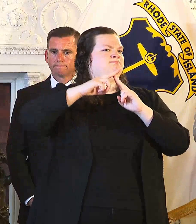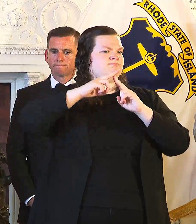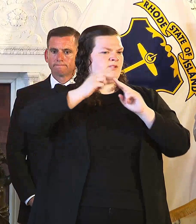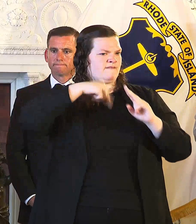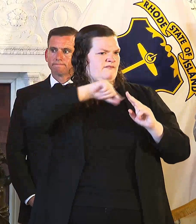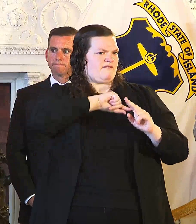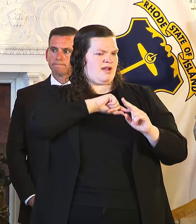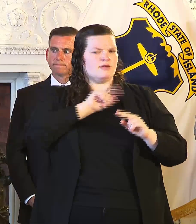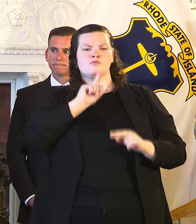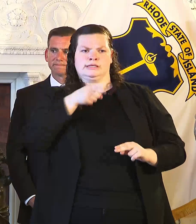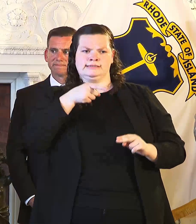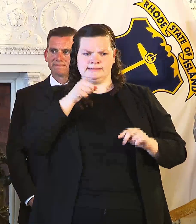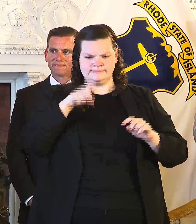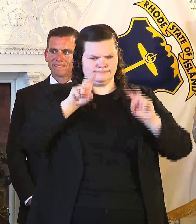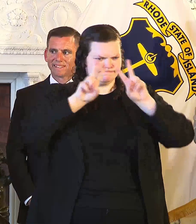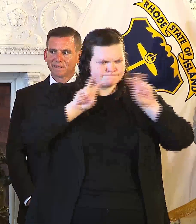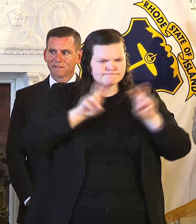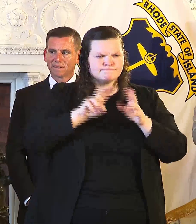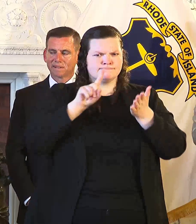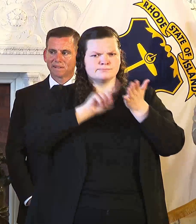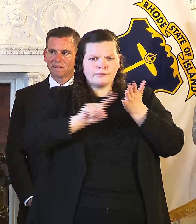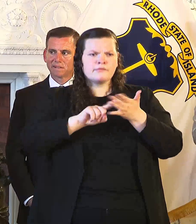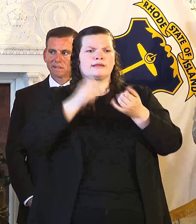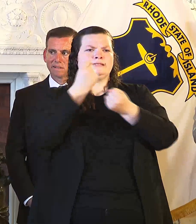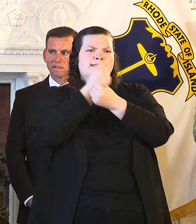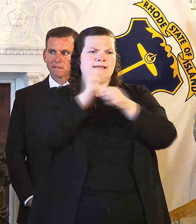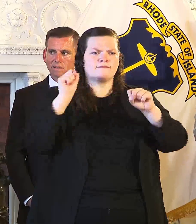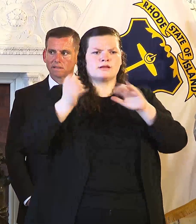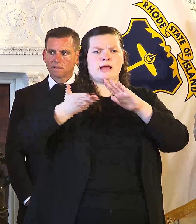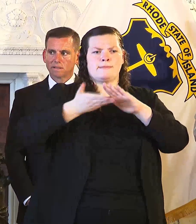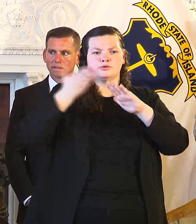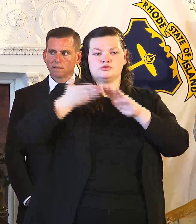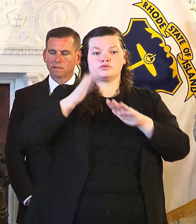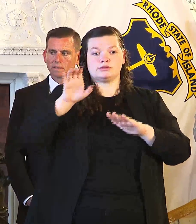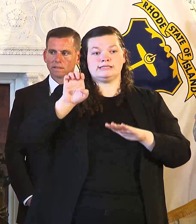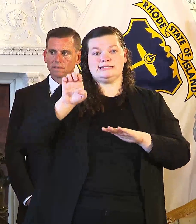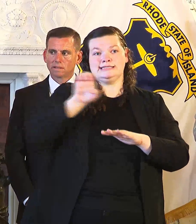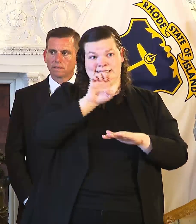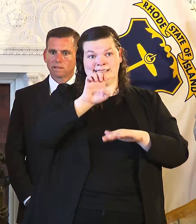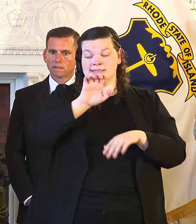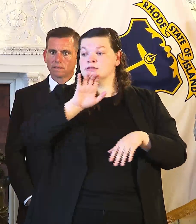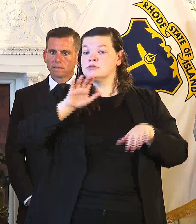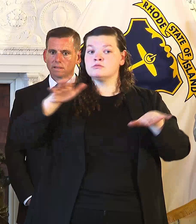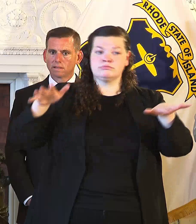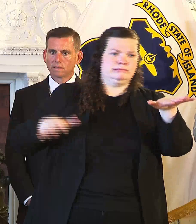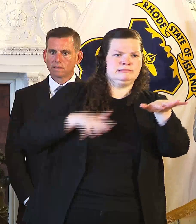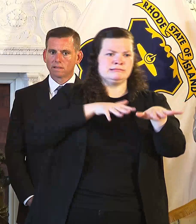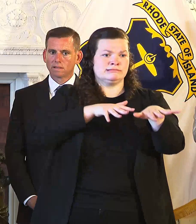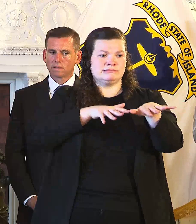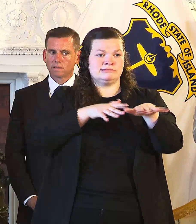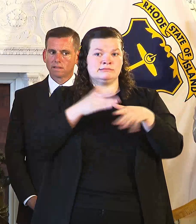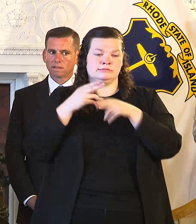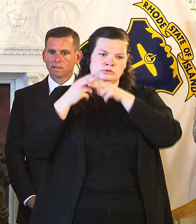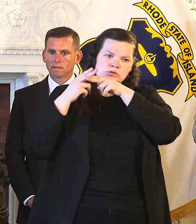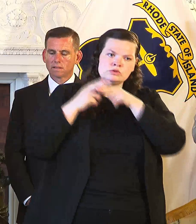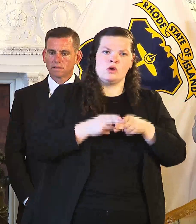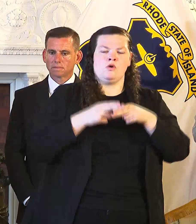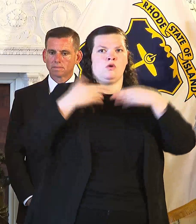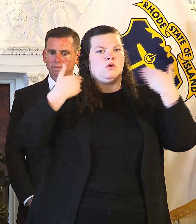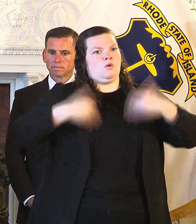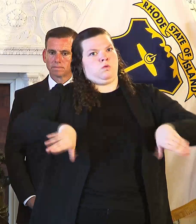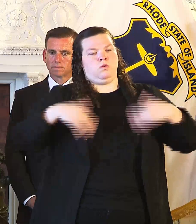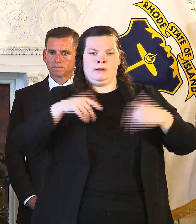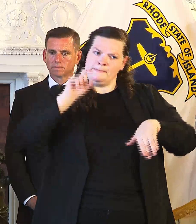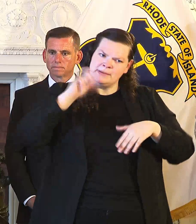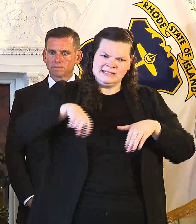operation of the eastbound bridges that are carrying all of the traffic now. We've not only increased the number of inspections